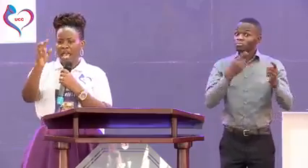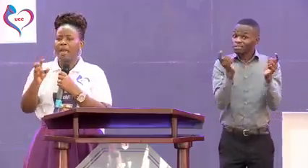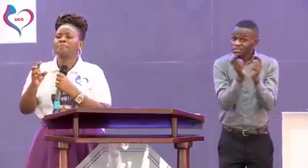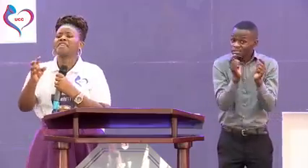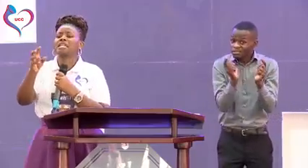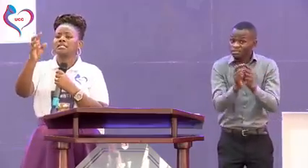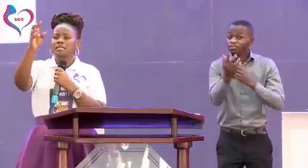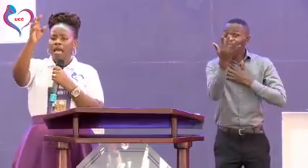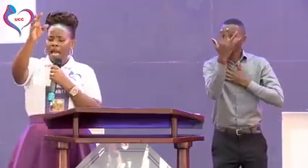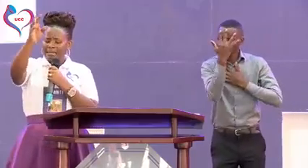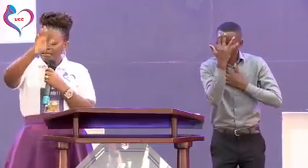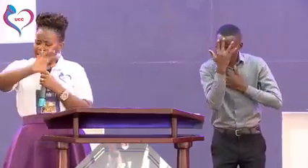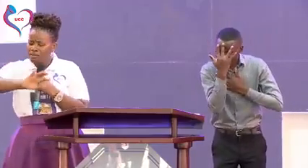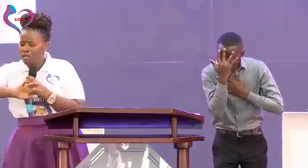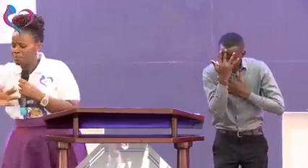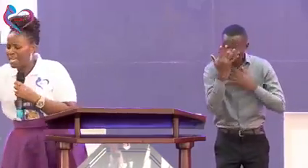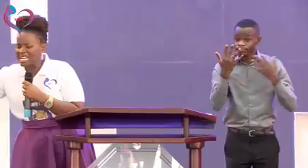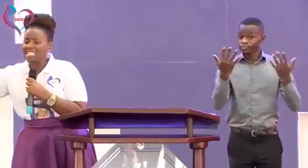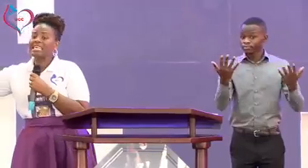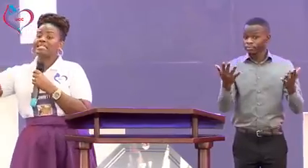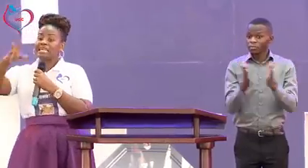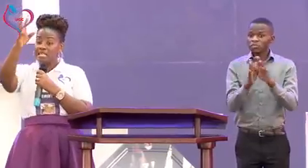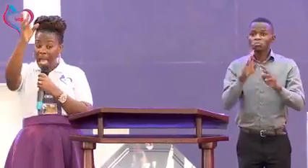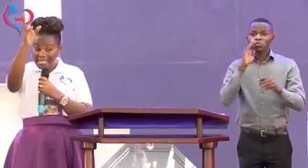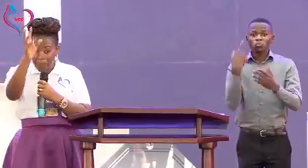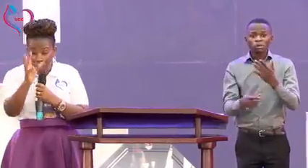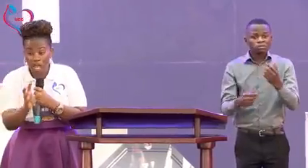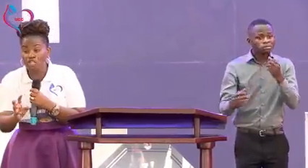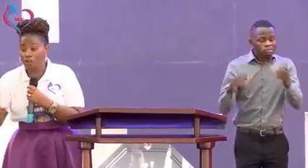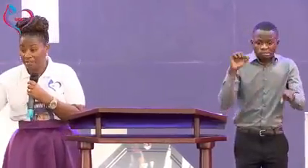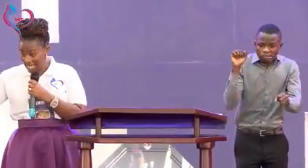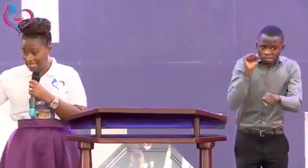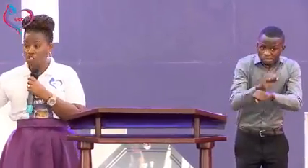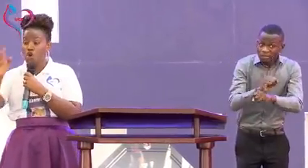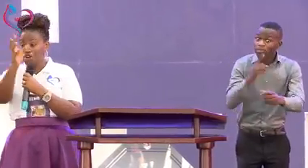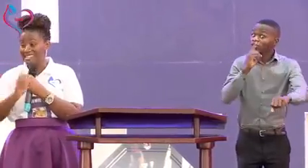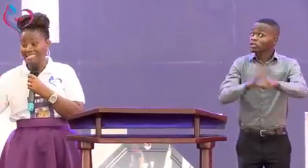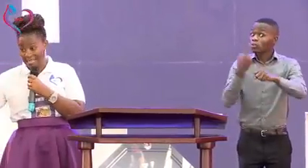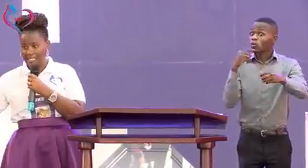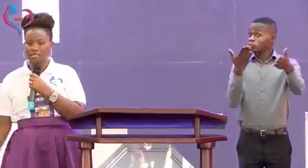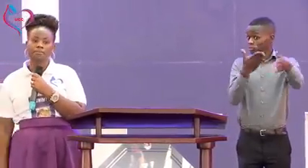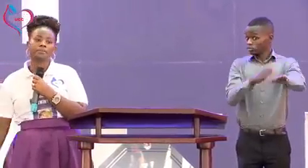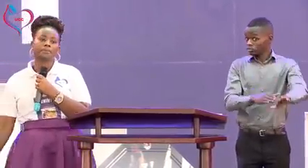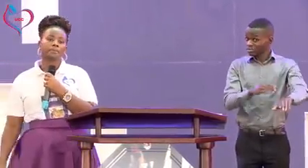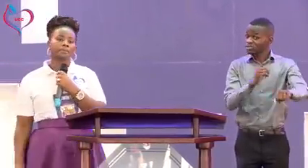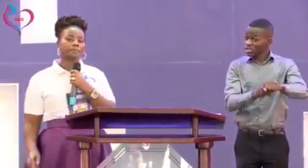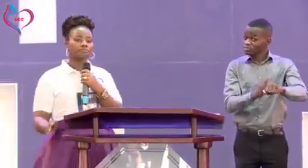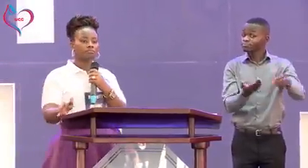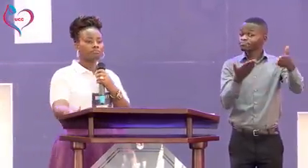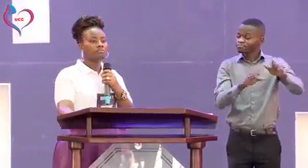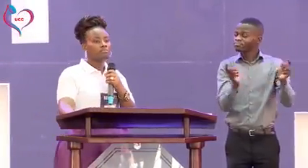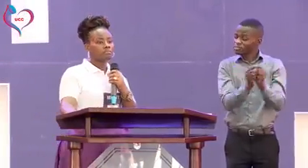is shame, there is being deserted at the point of death, during death.